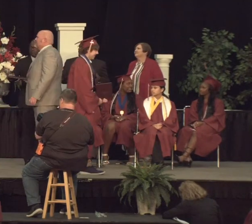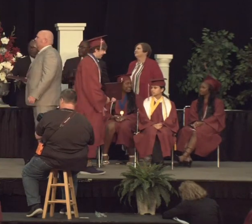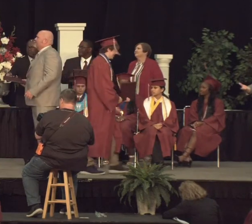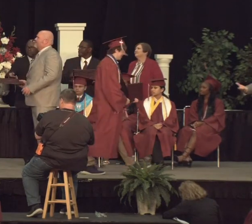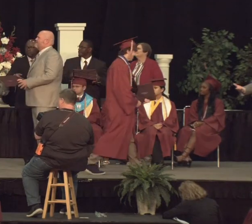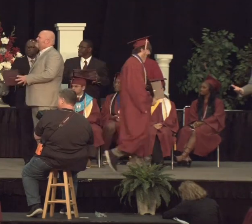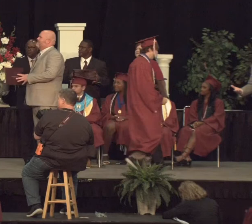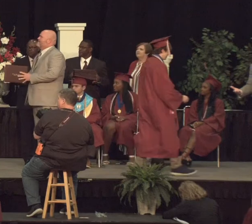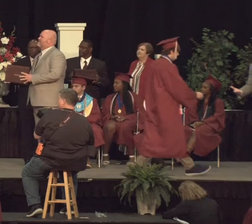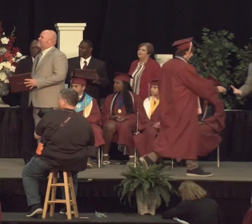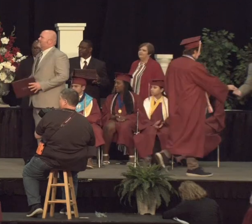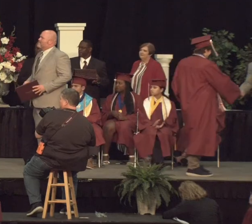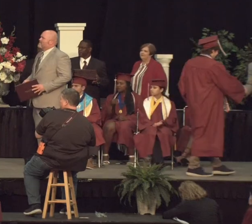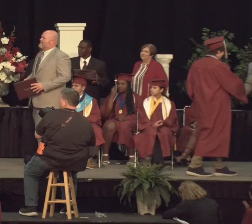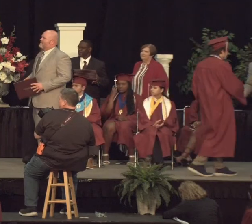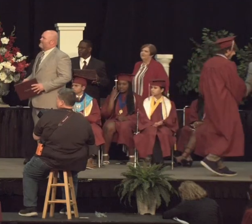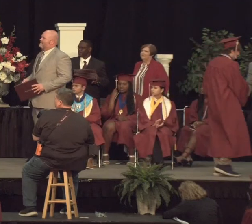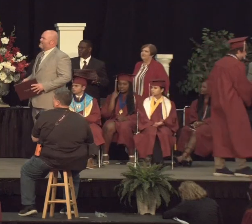Devin Stout.